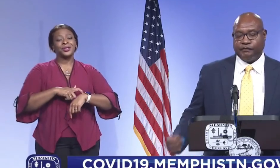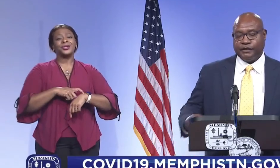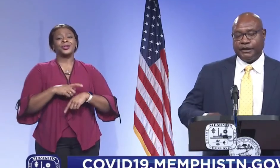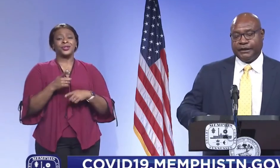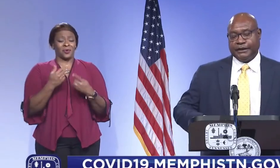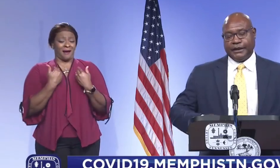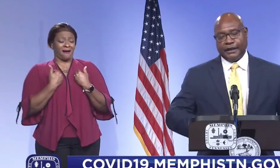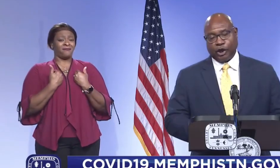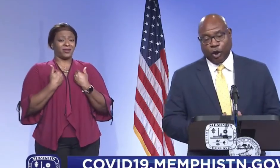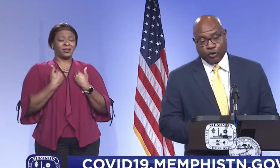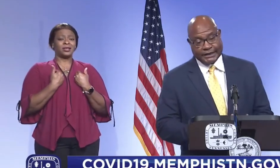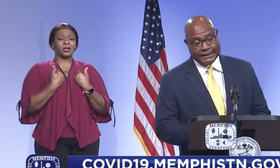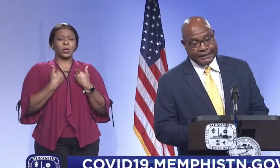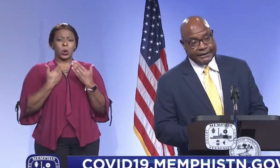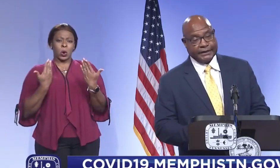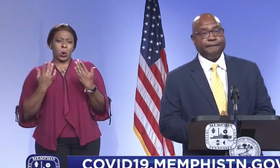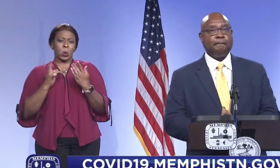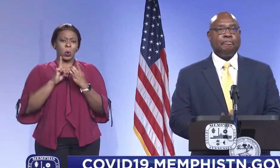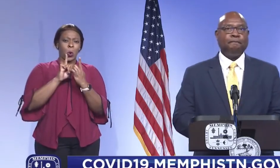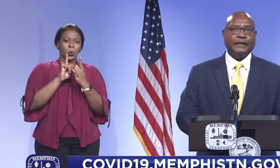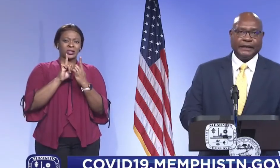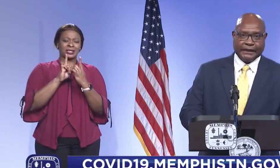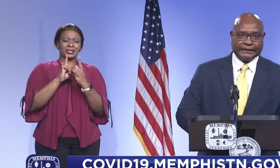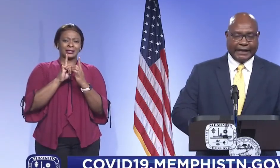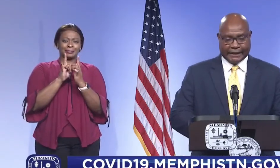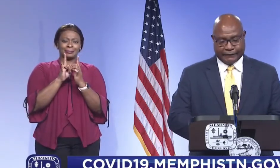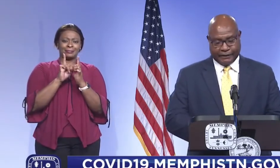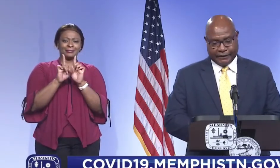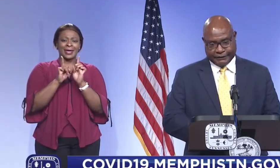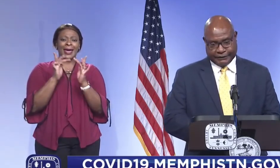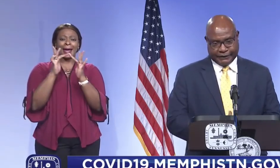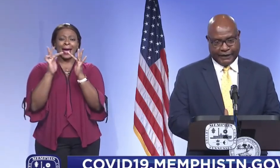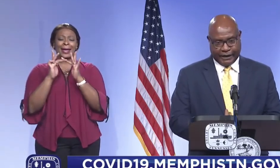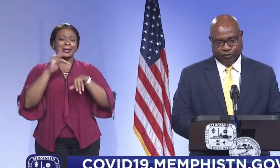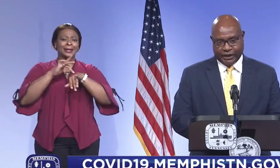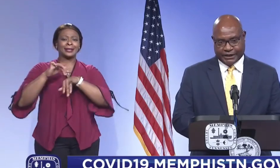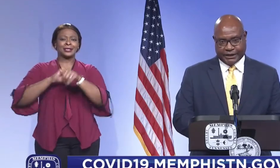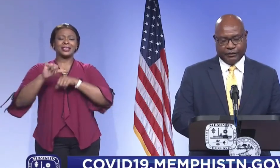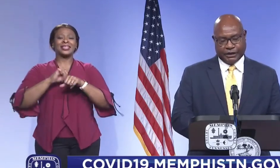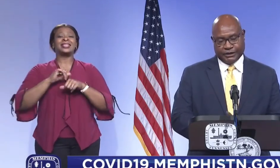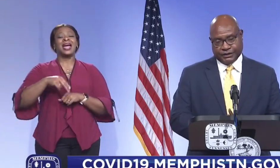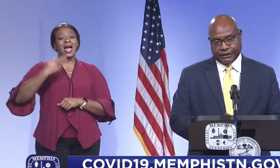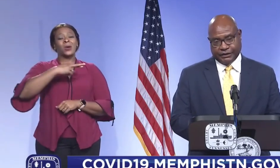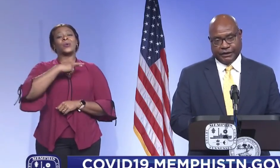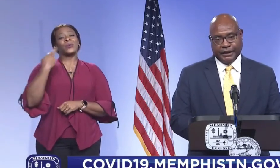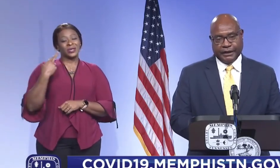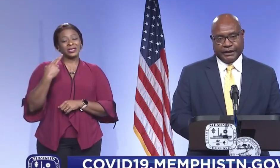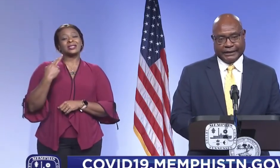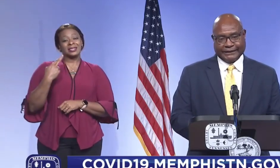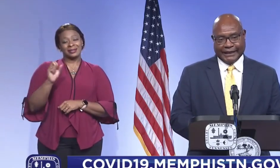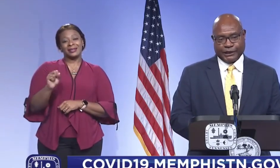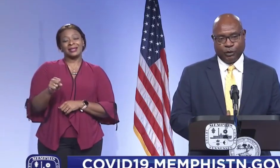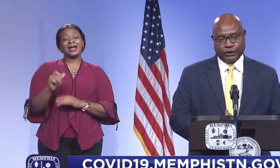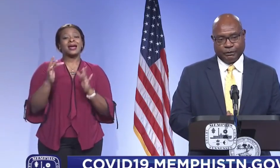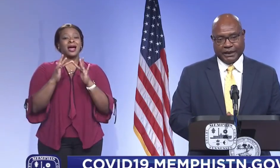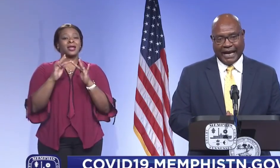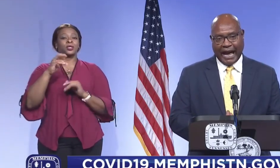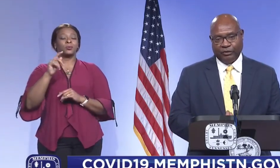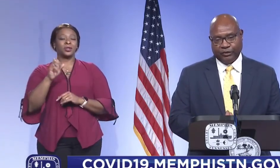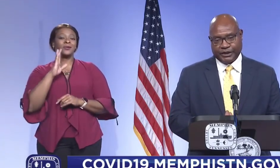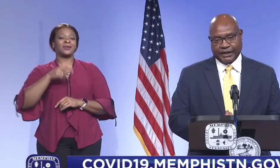have closeness and contact, there's that risk, and we consider contact sports to